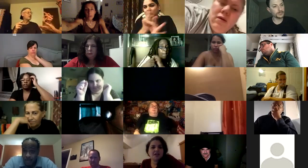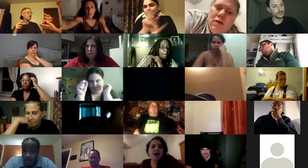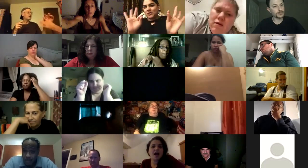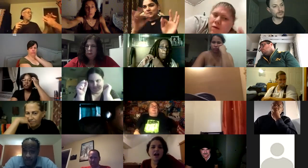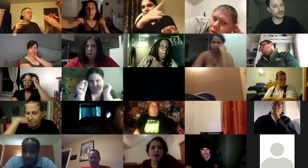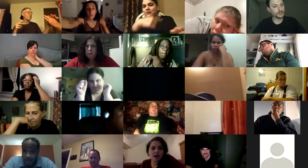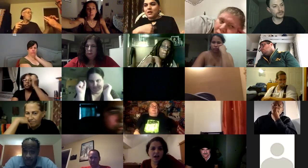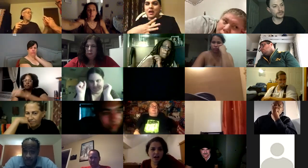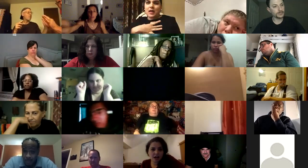7:44 p.m.